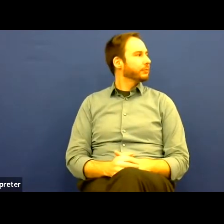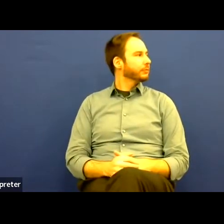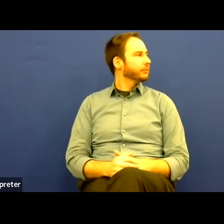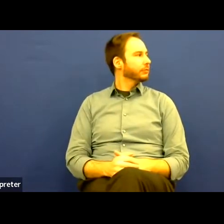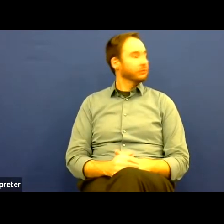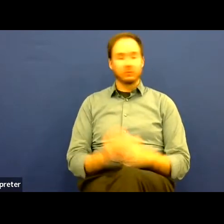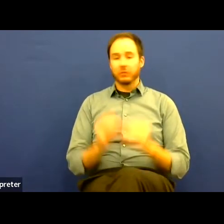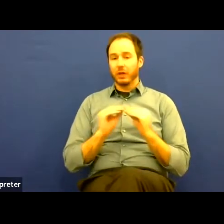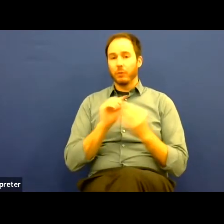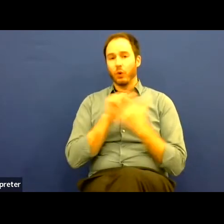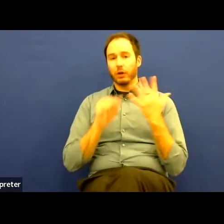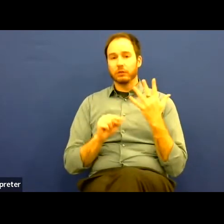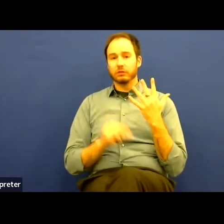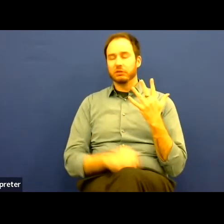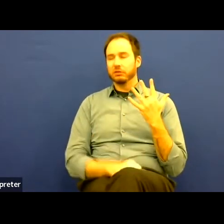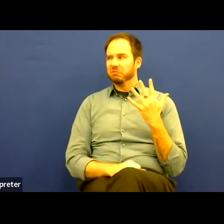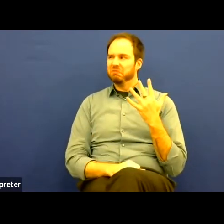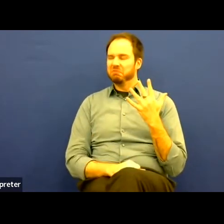Anything else?